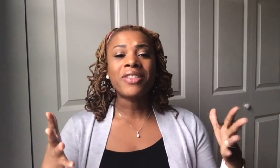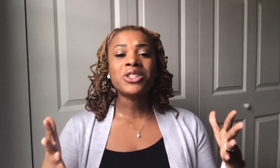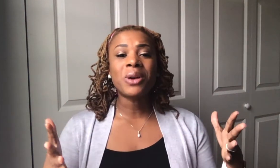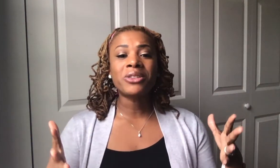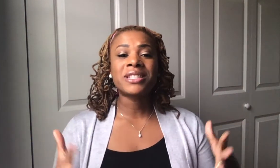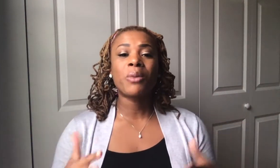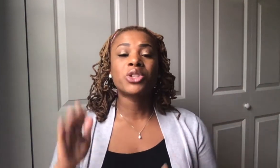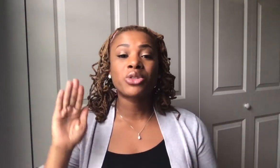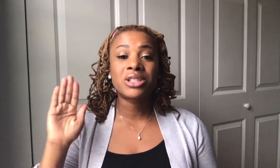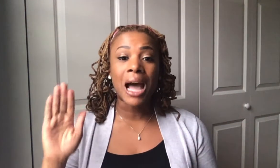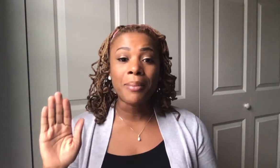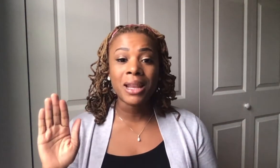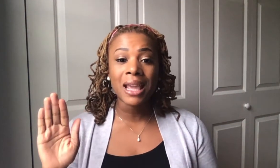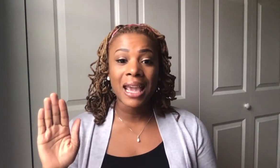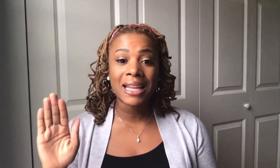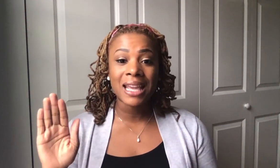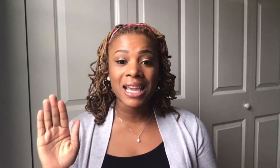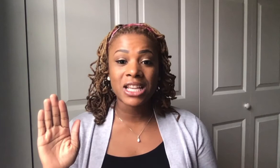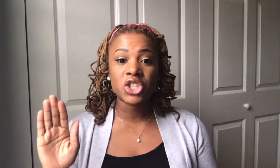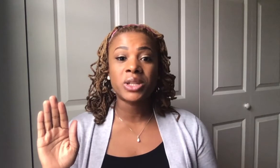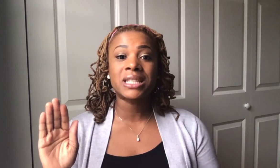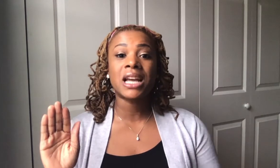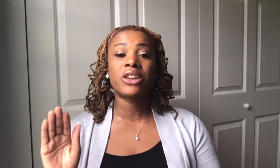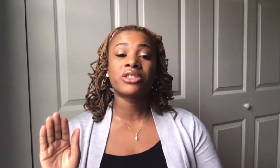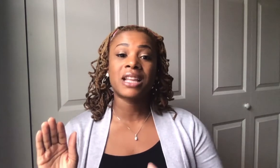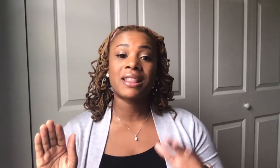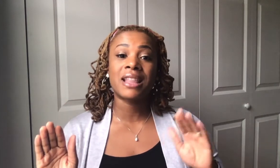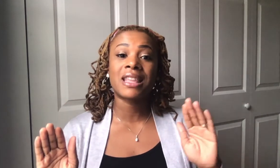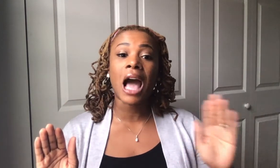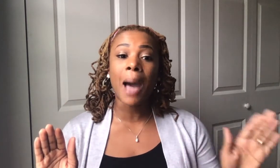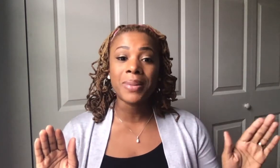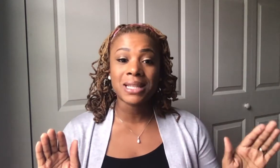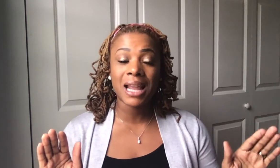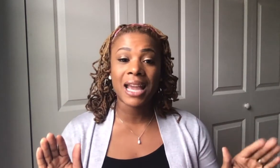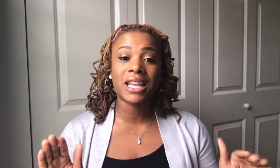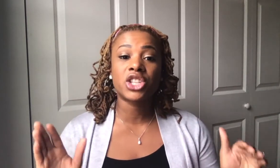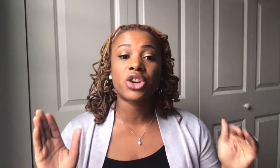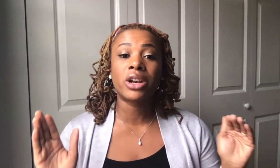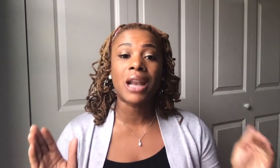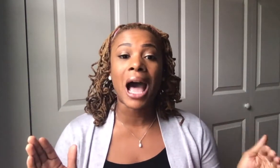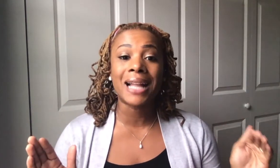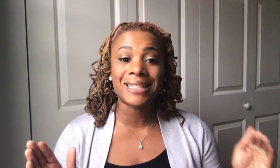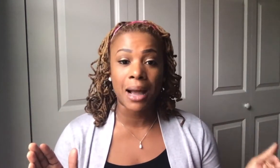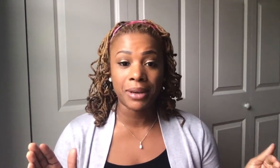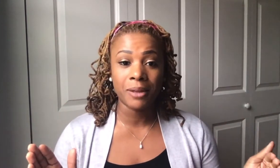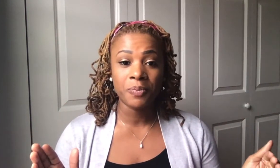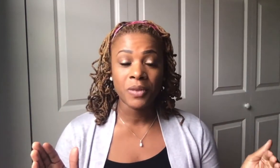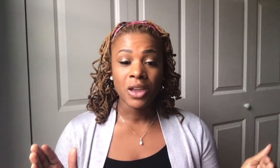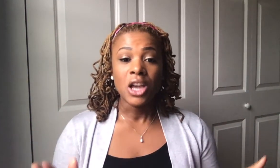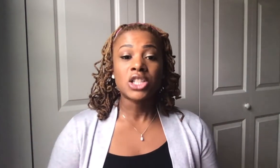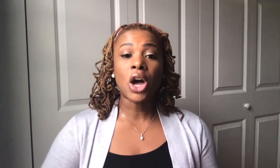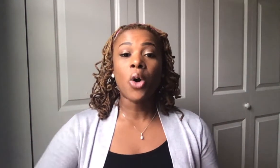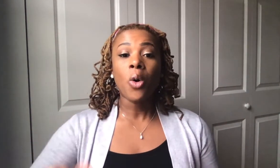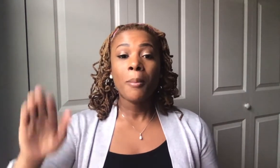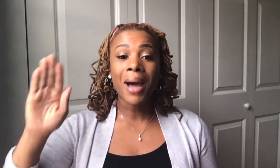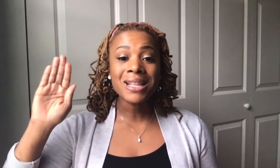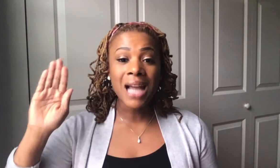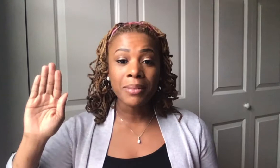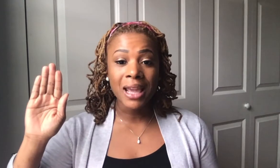you understand what your dominant hand is, you need to understand that the opposite hand is your non-dominant. So my dominant hand